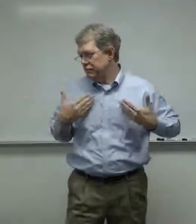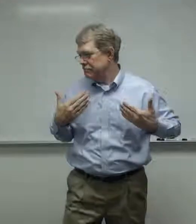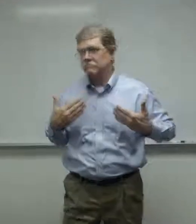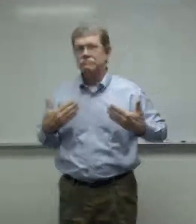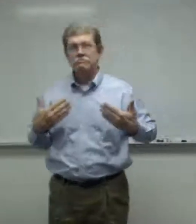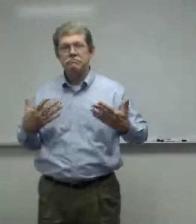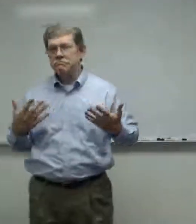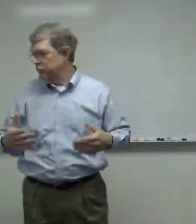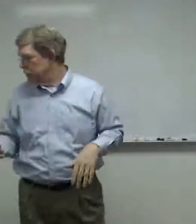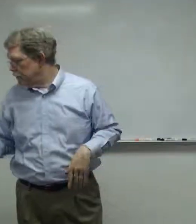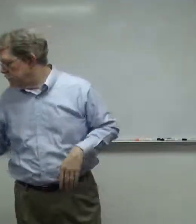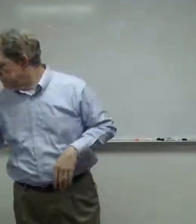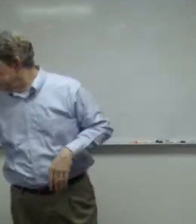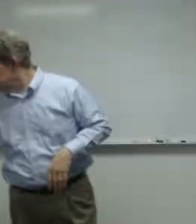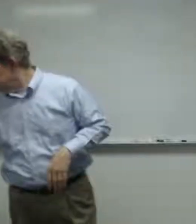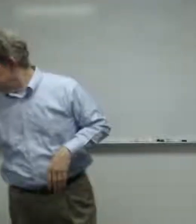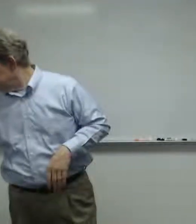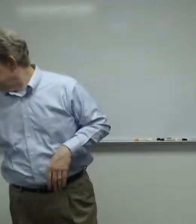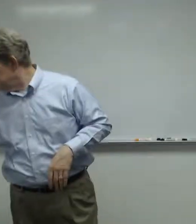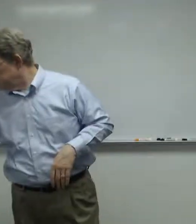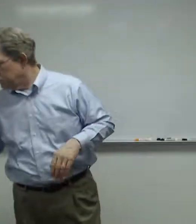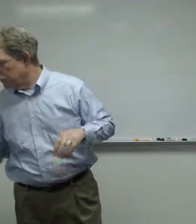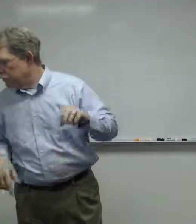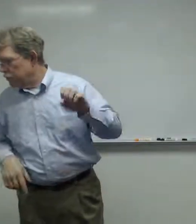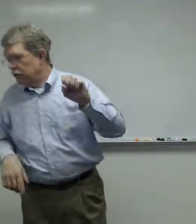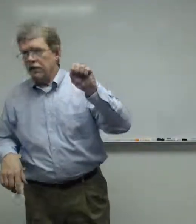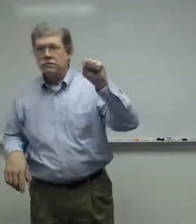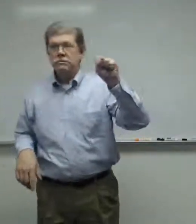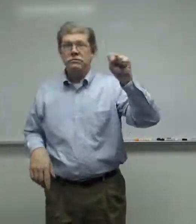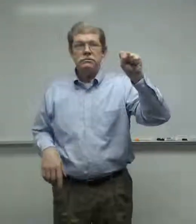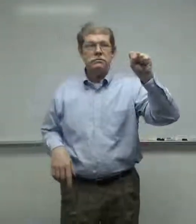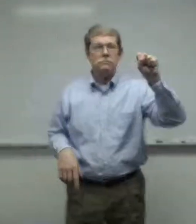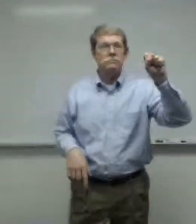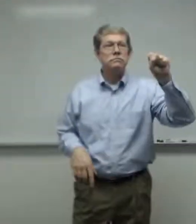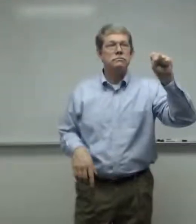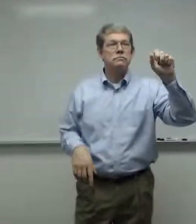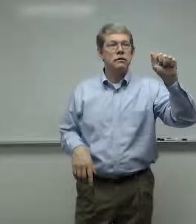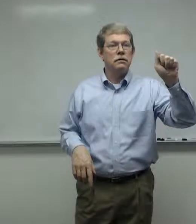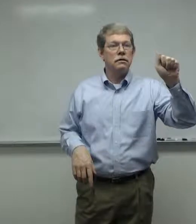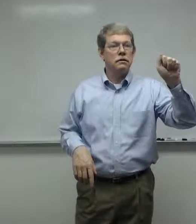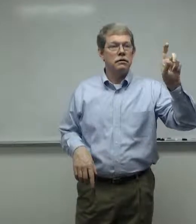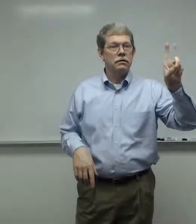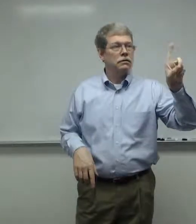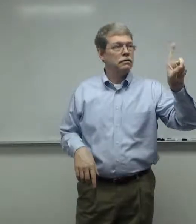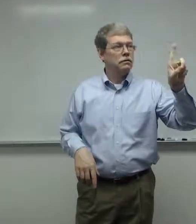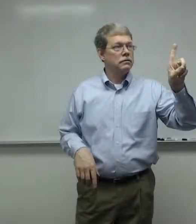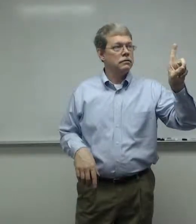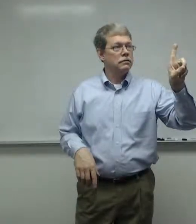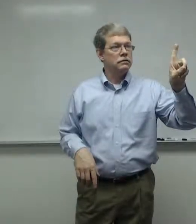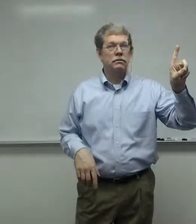Just like the picture shows, usually smile when you're talking about happy. And then the